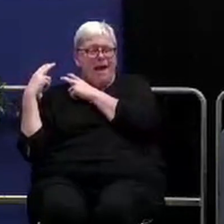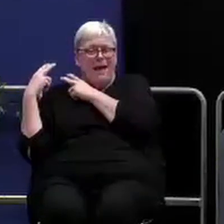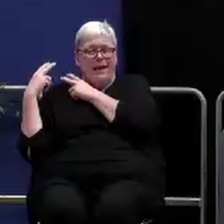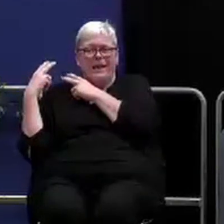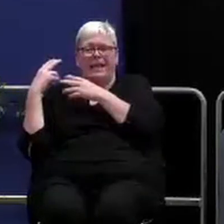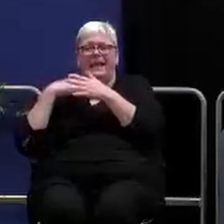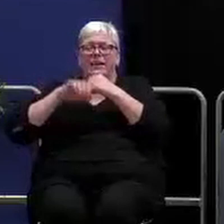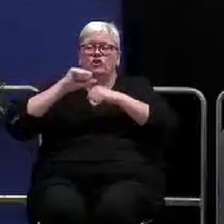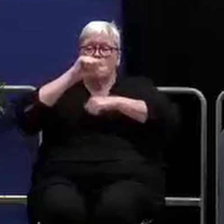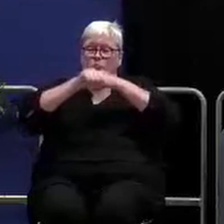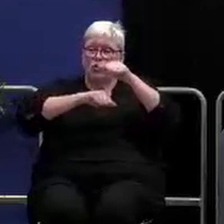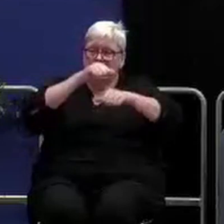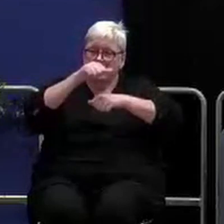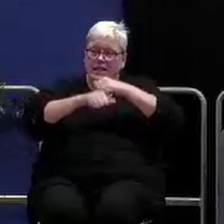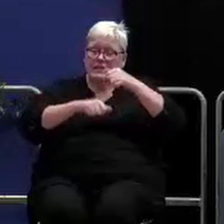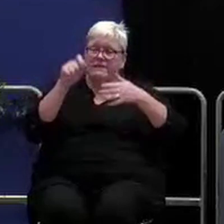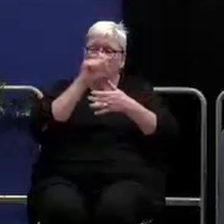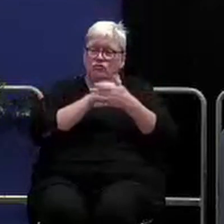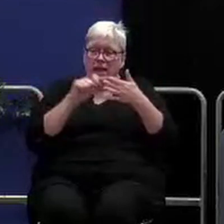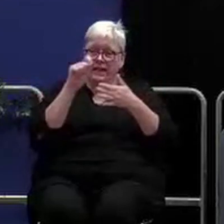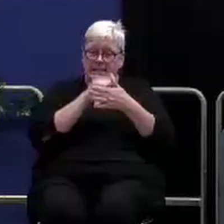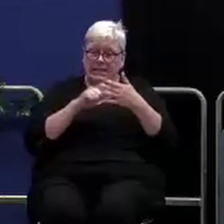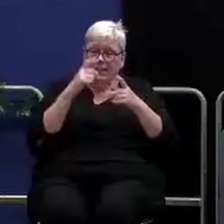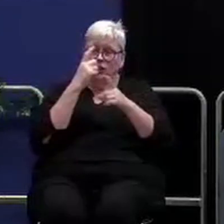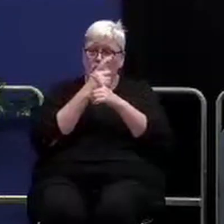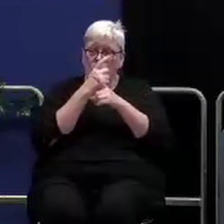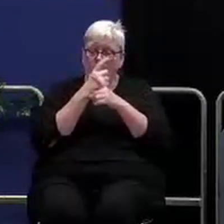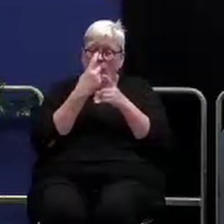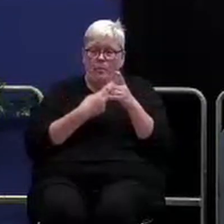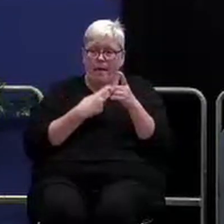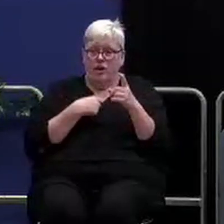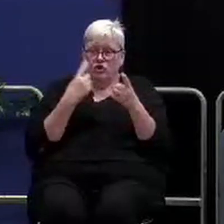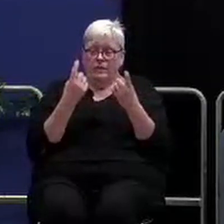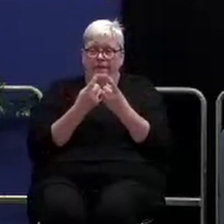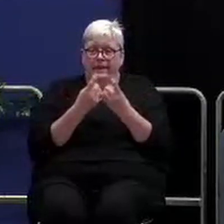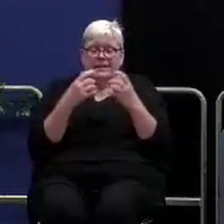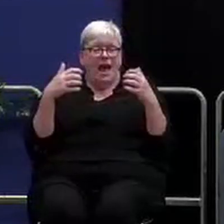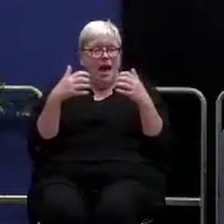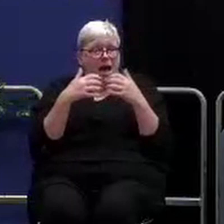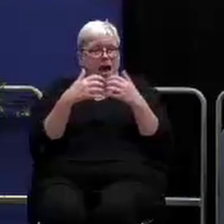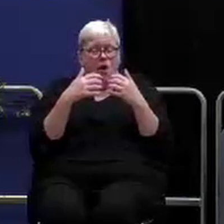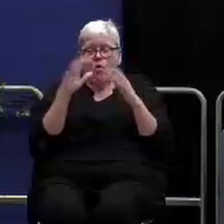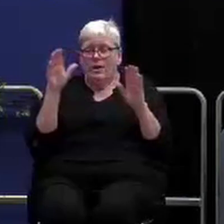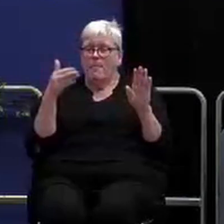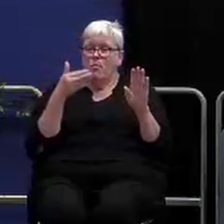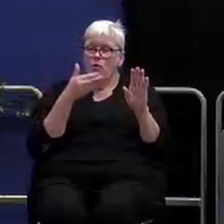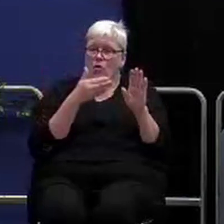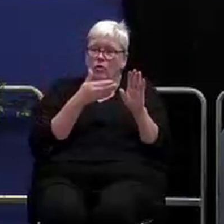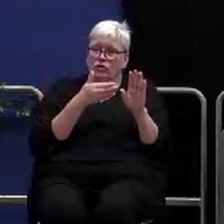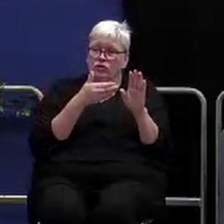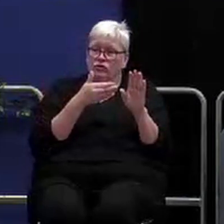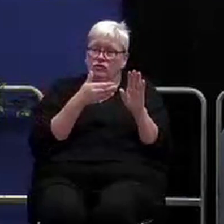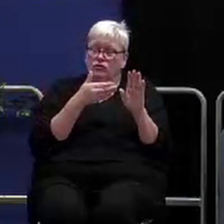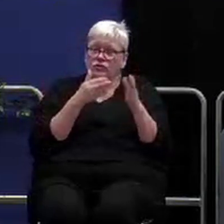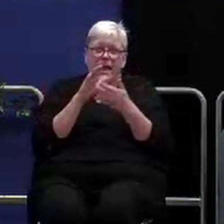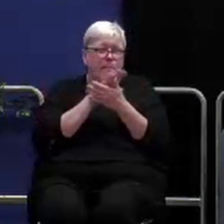writing process, and you're talking about very personal things, how did you approach, I guess, kind of the